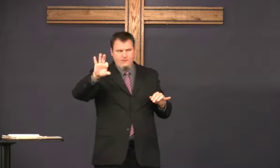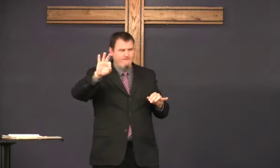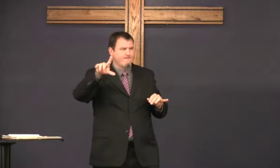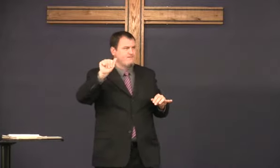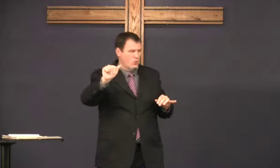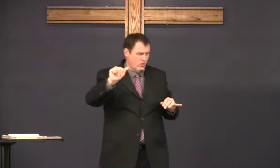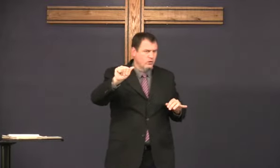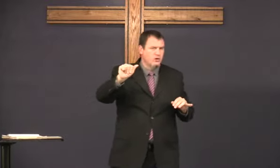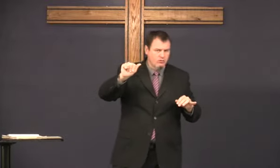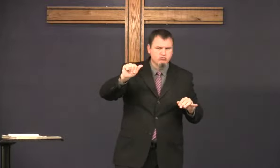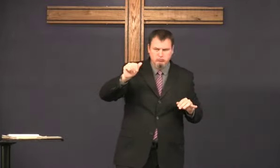Sarasota,